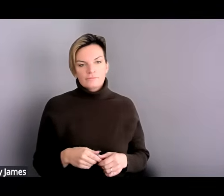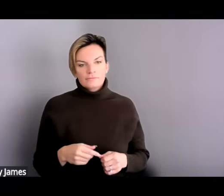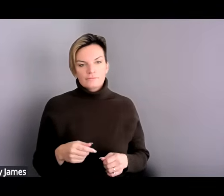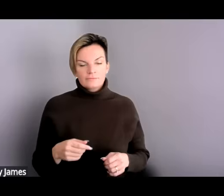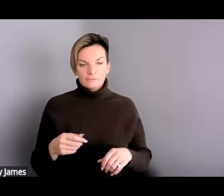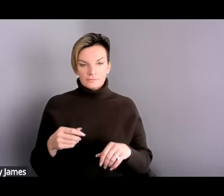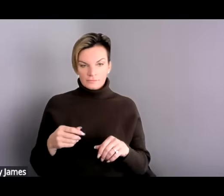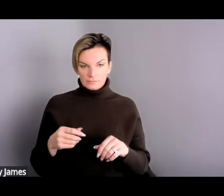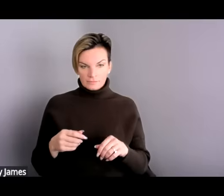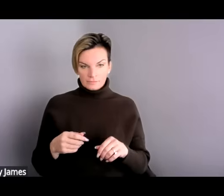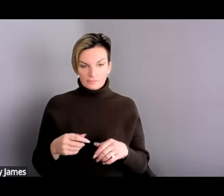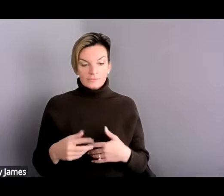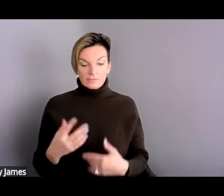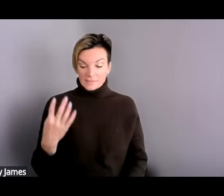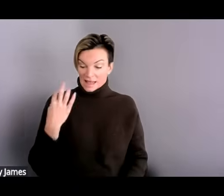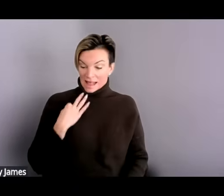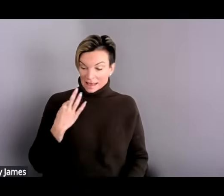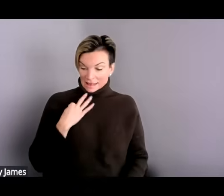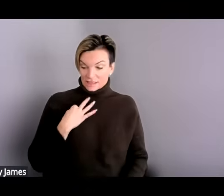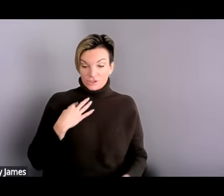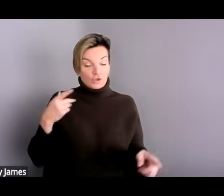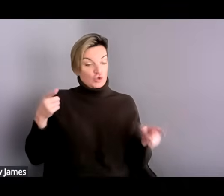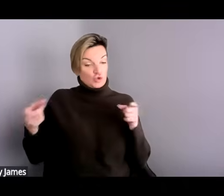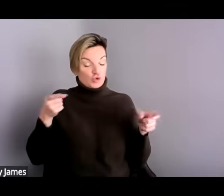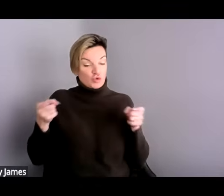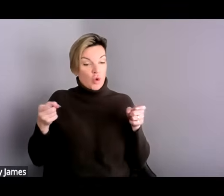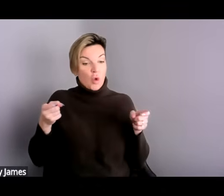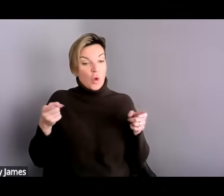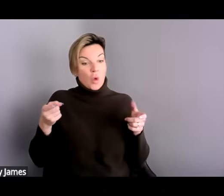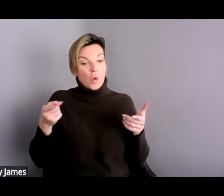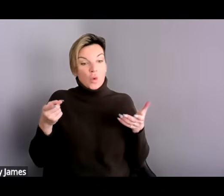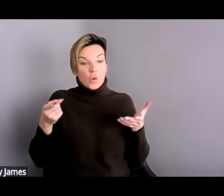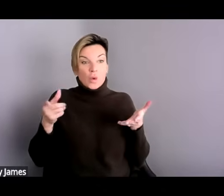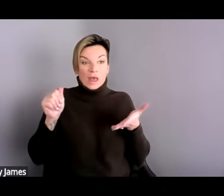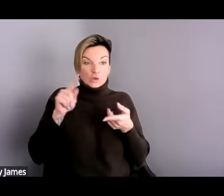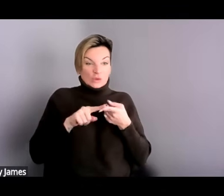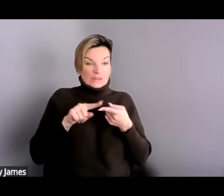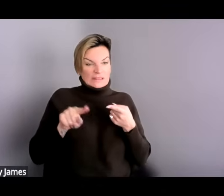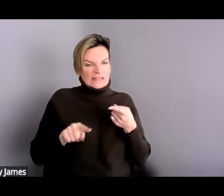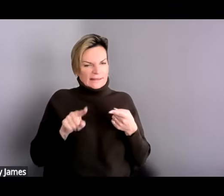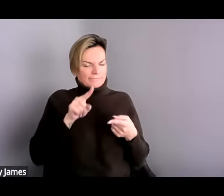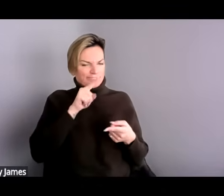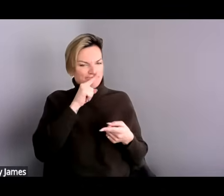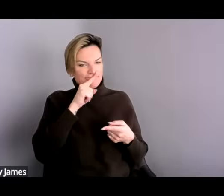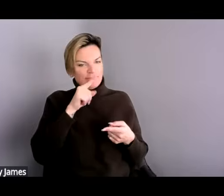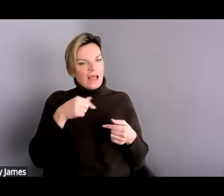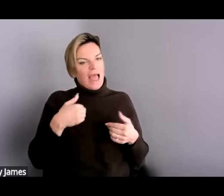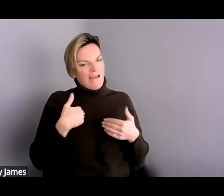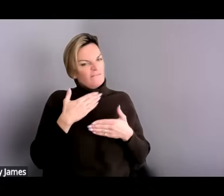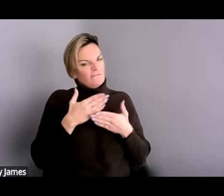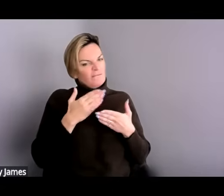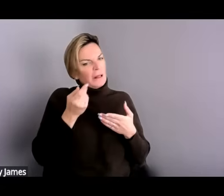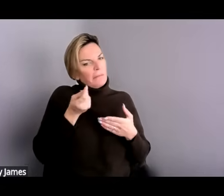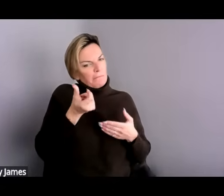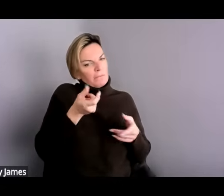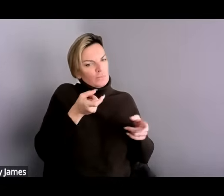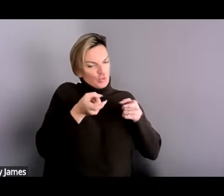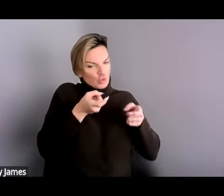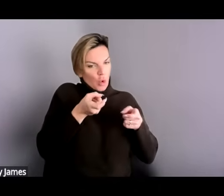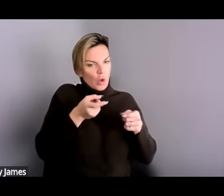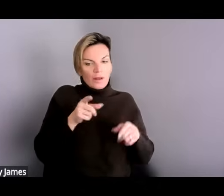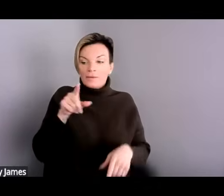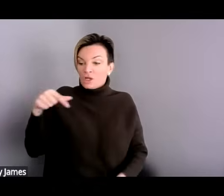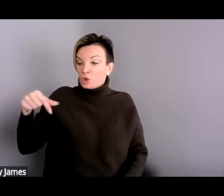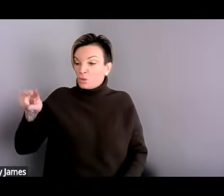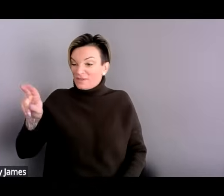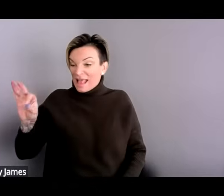they can control. They're not having access to the QVF to check signatures, even if they wanted to, I think is generally